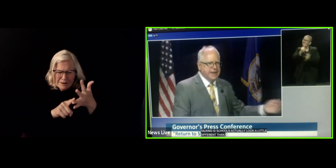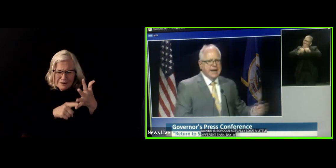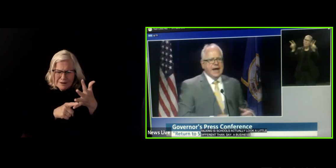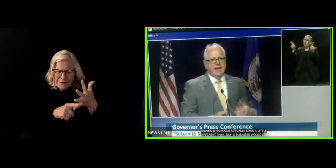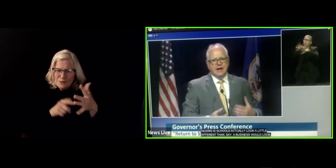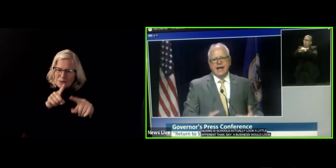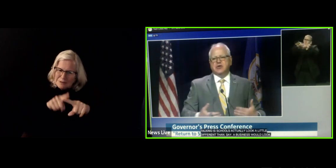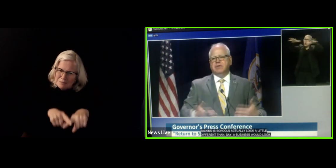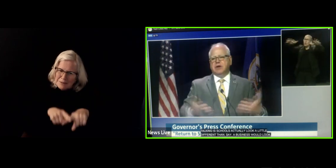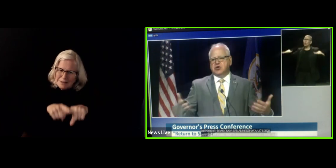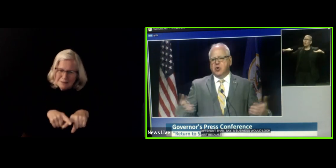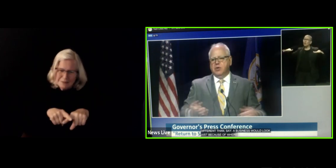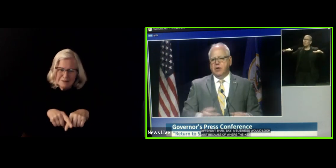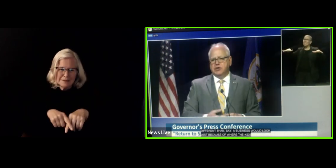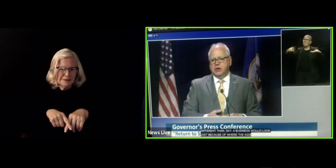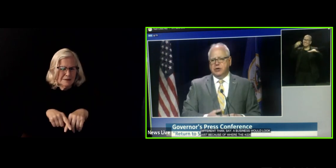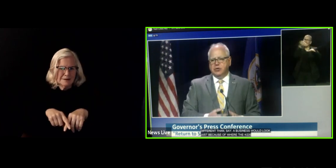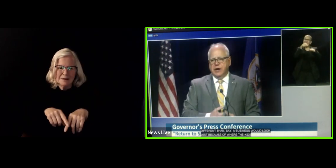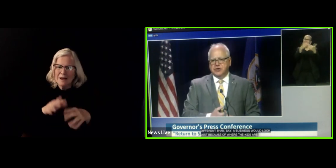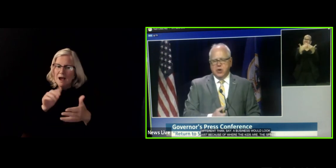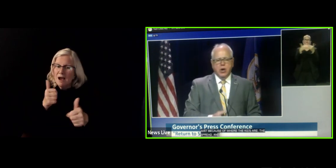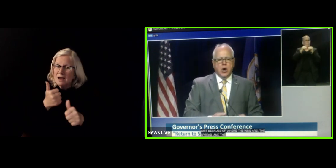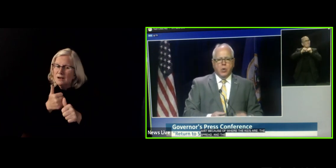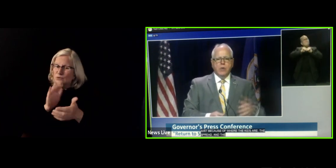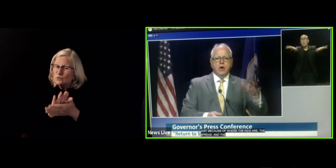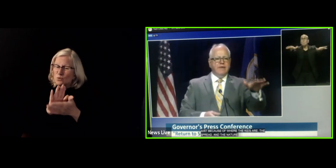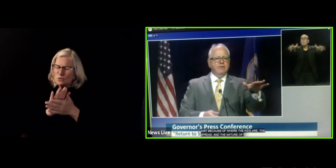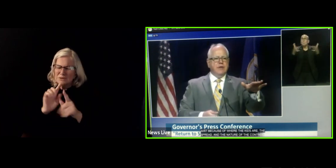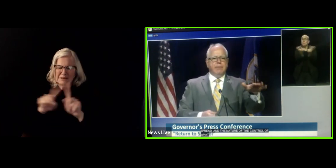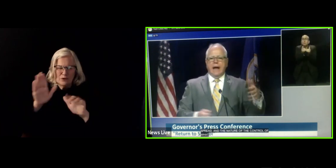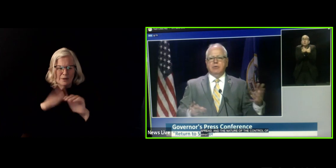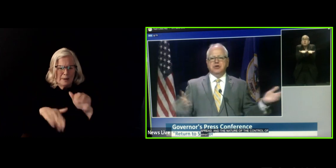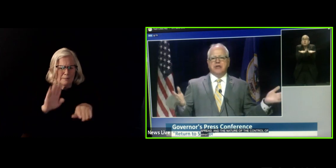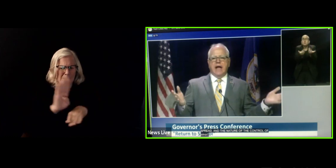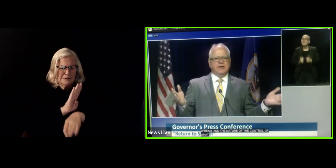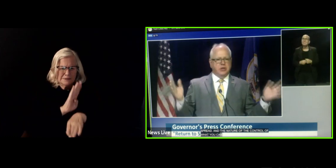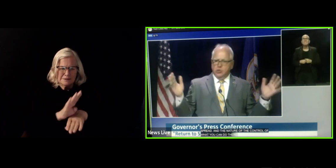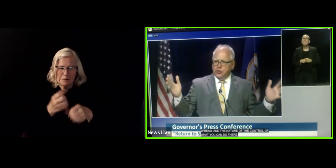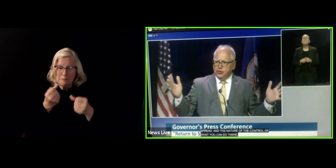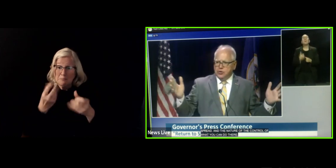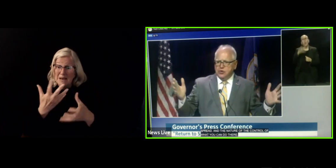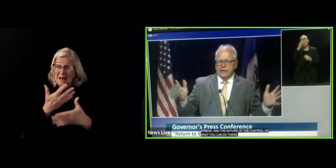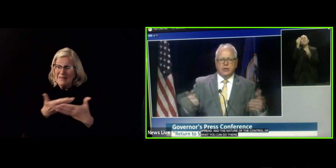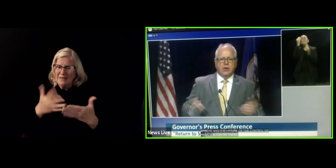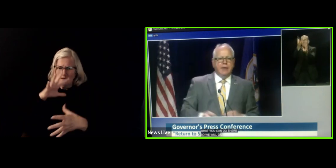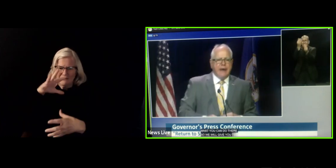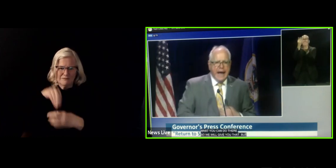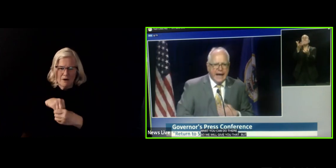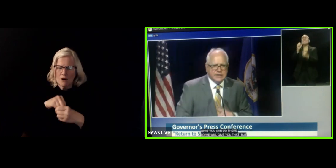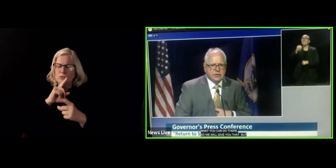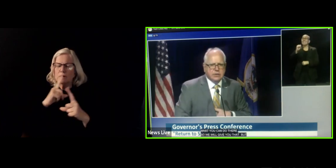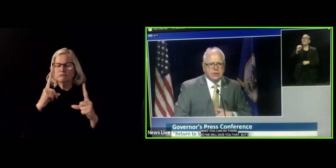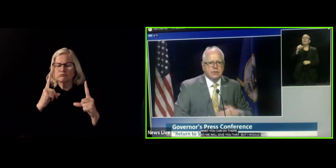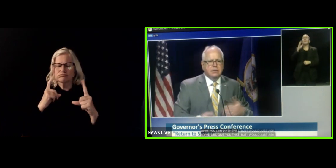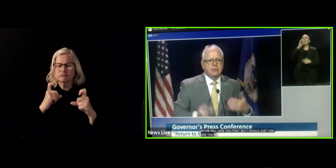spread, and the nature of the control of what you can do there. So we will give you that, but I would just ask, and you will do what you need to do. I would